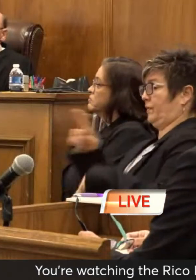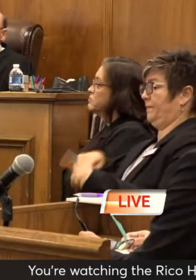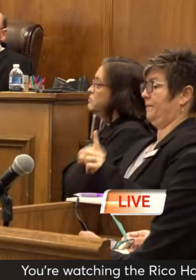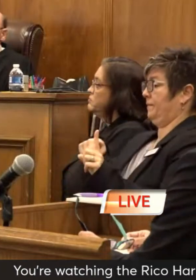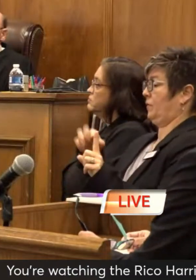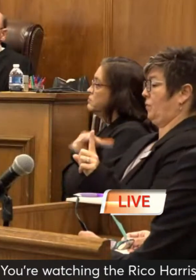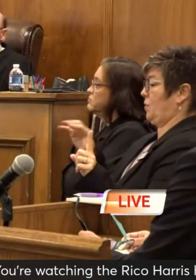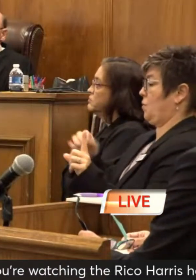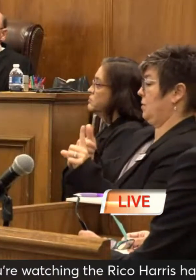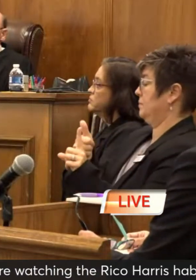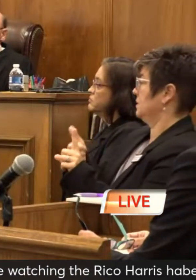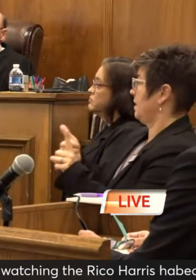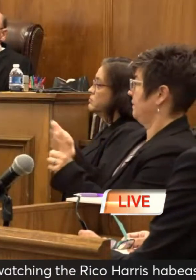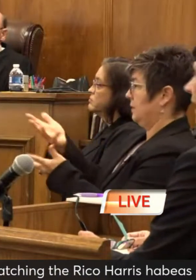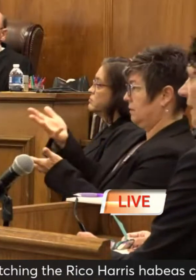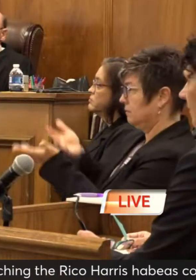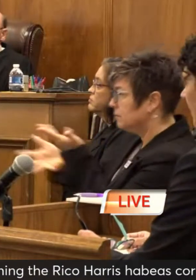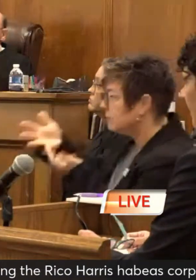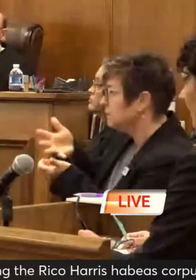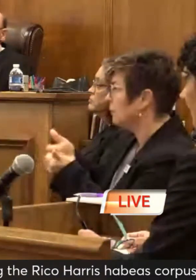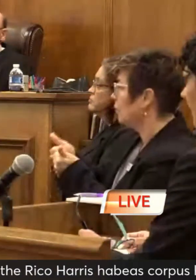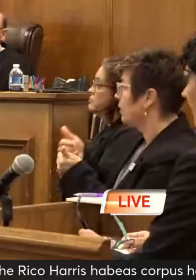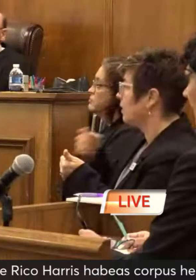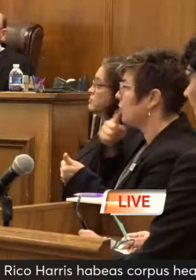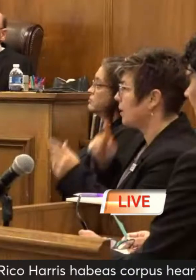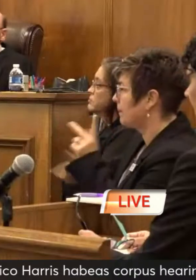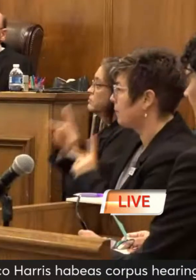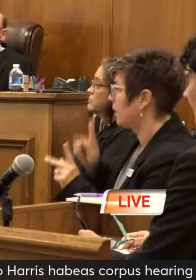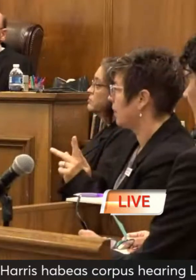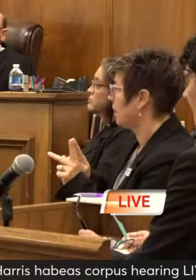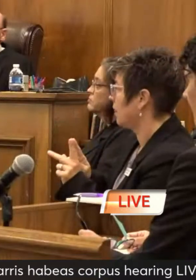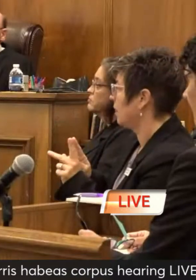is he able to get everything?